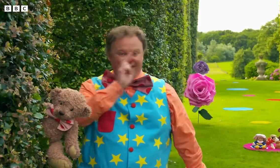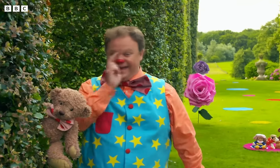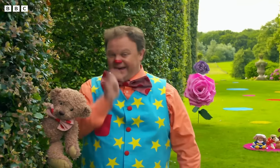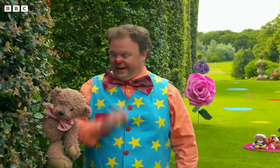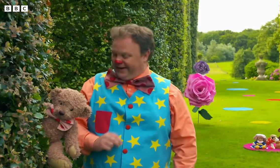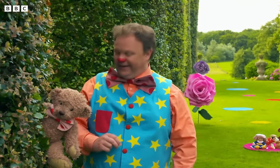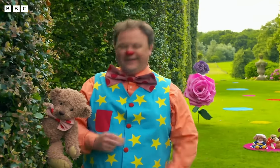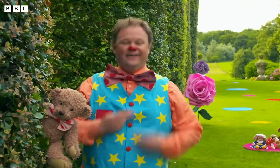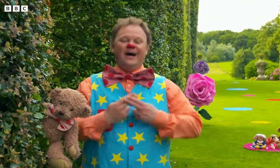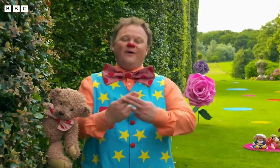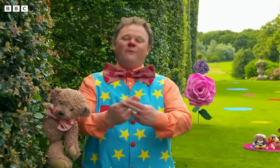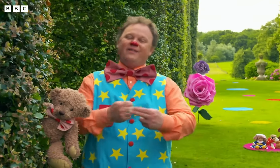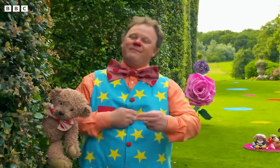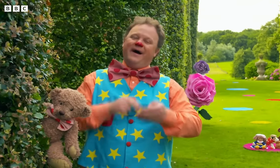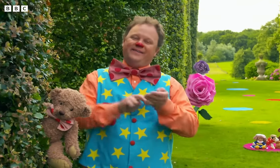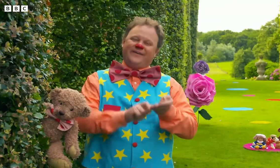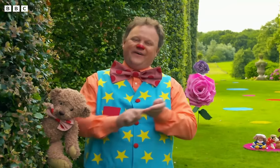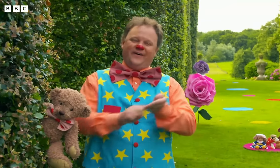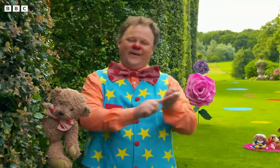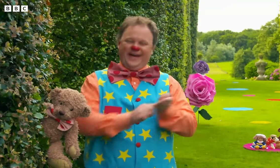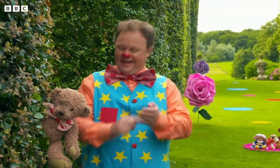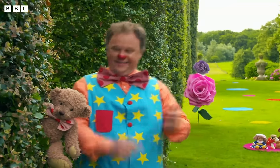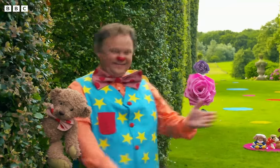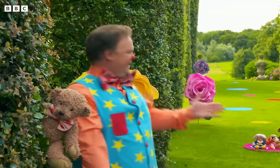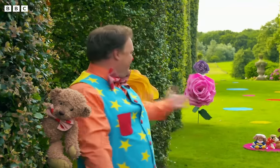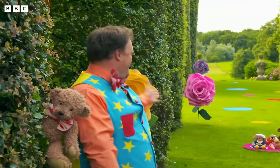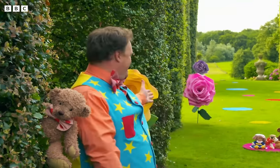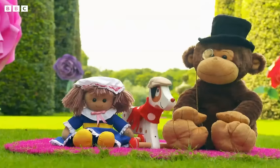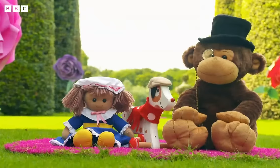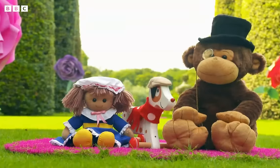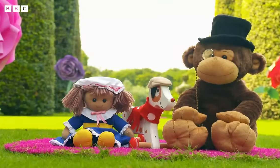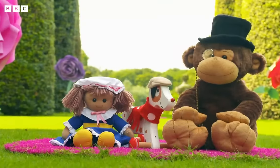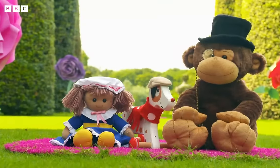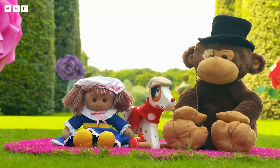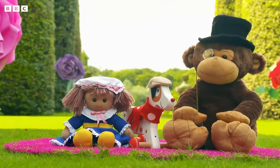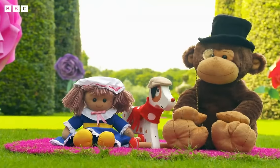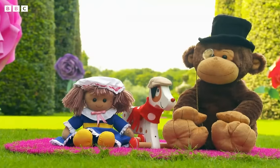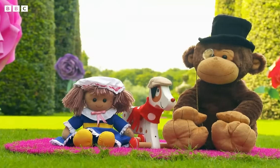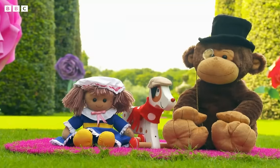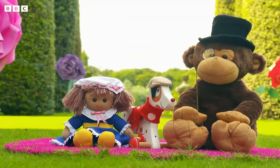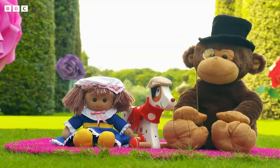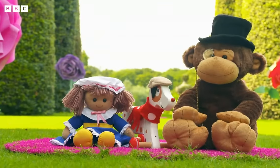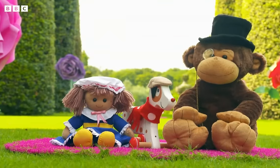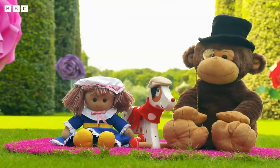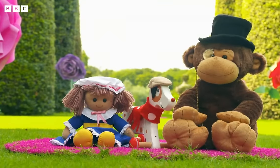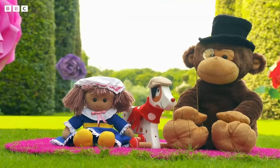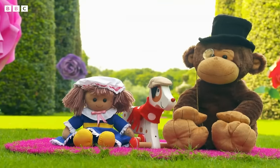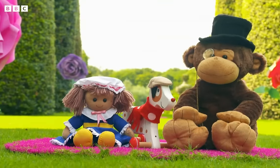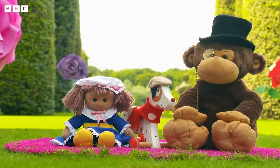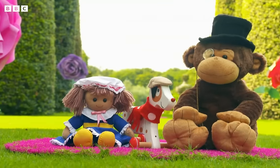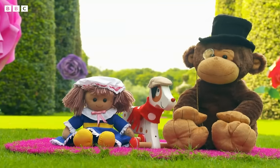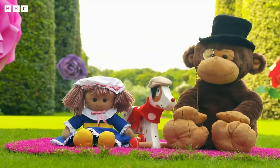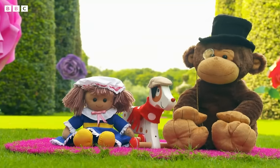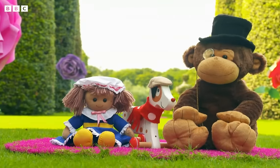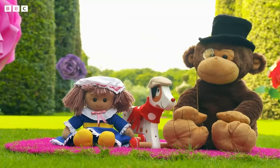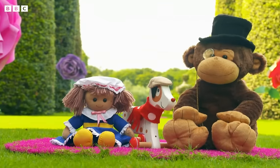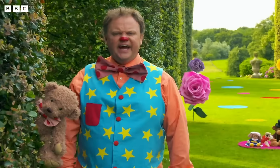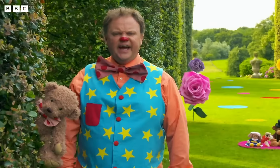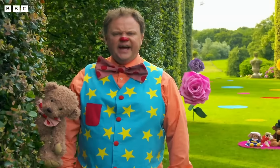seek. Oh, with my toys. Ta-da! Mr. Tumble, please can we play hide and seek with you